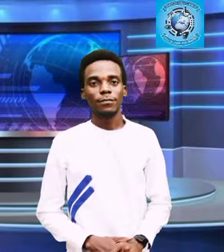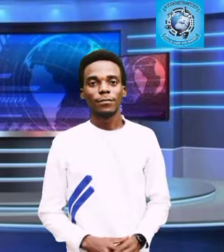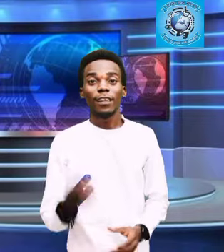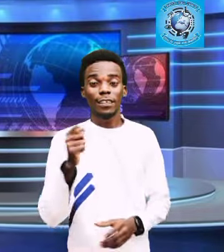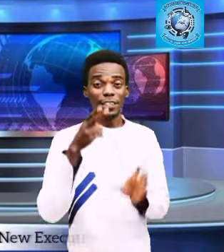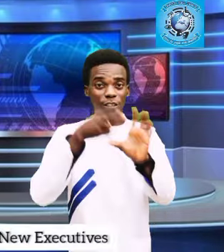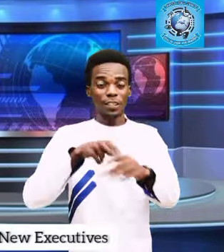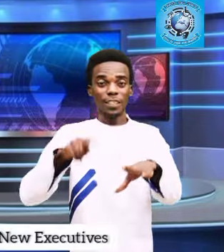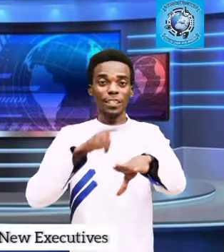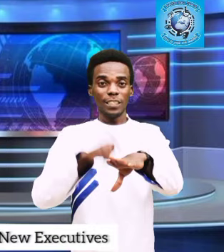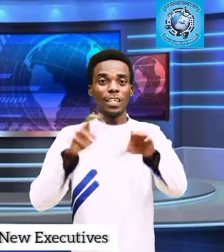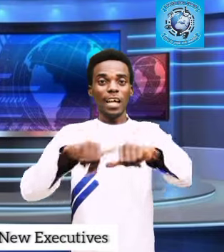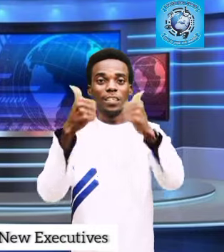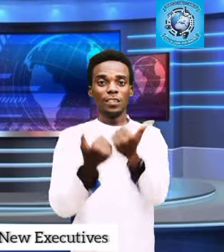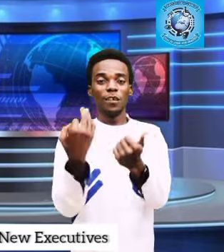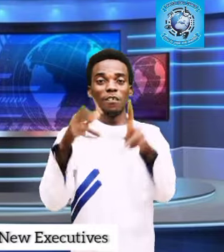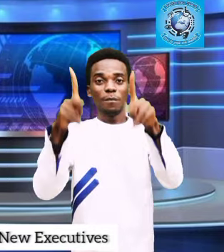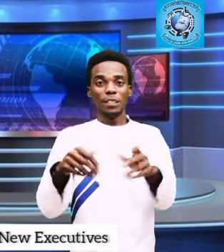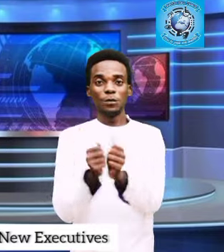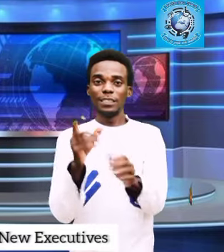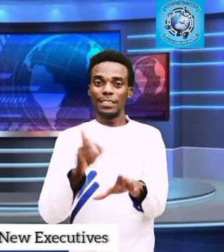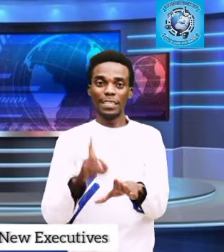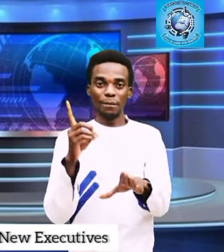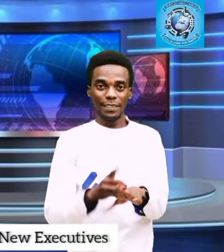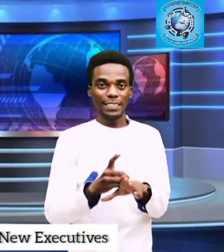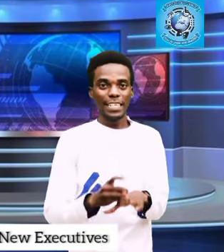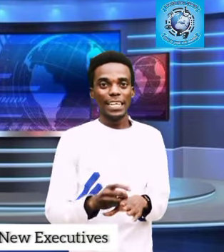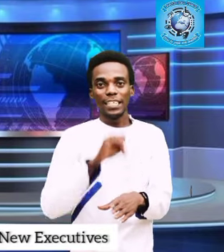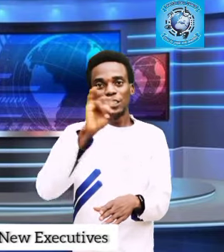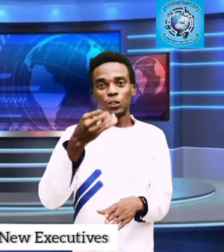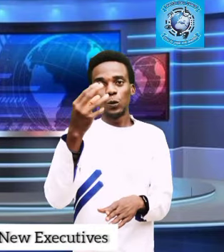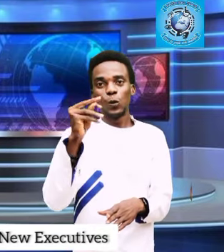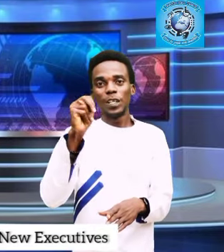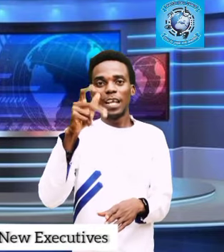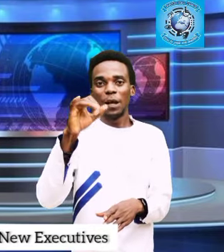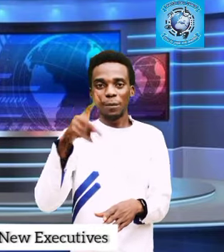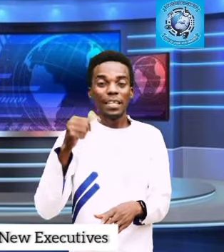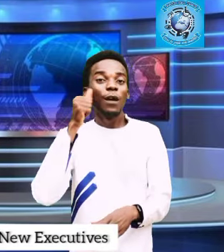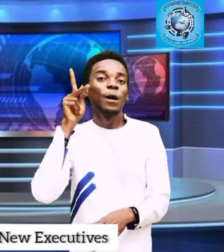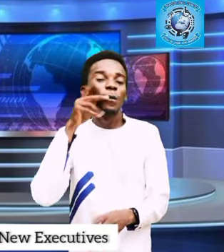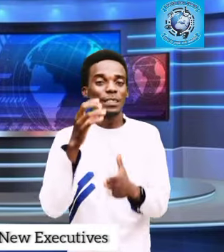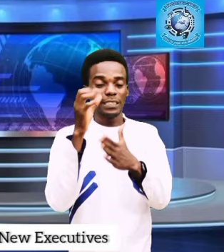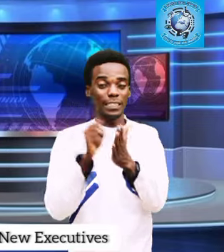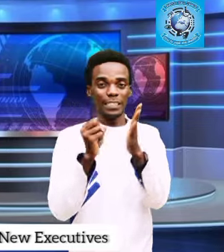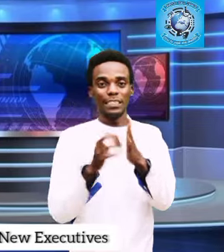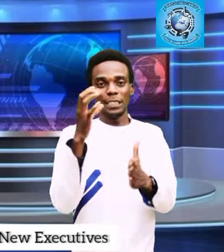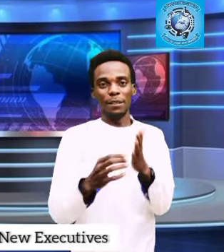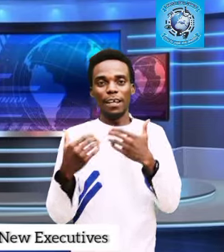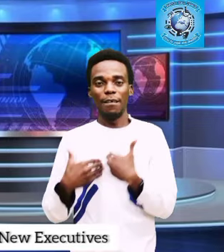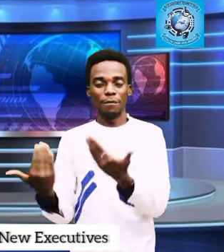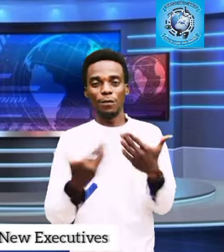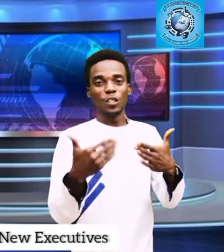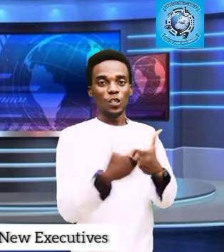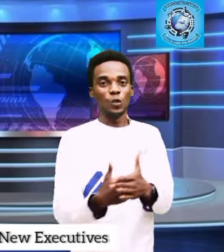The Joint National Association of Persons with Disabilities, JONAPWD, Akwa Ibom State Chapter has inaugurated a new set